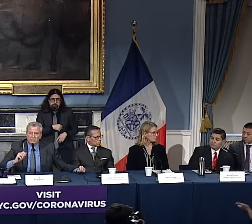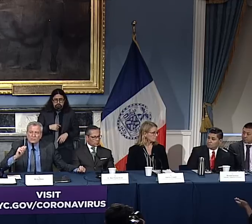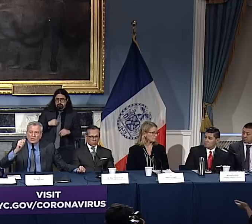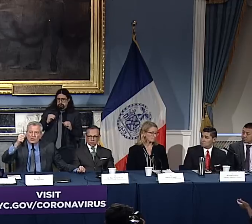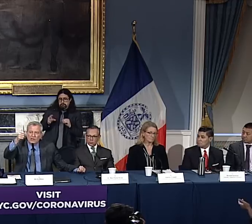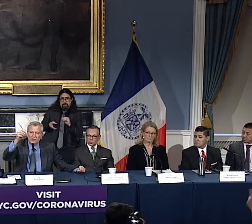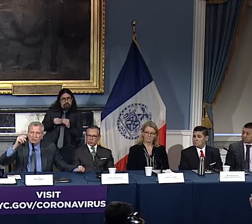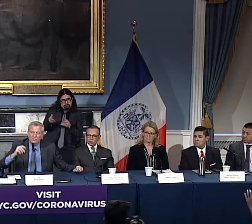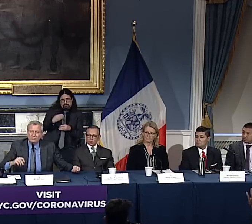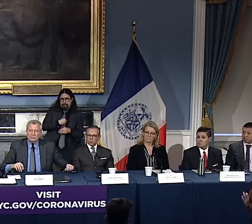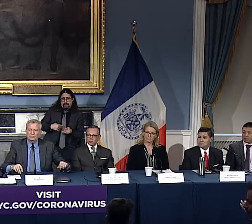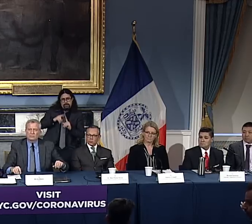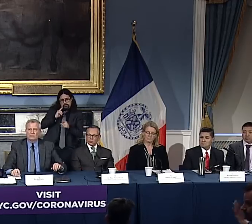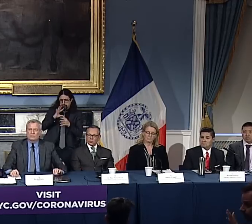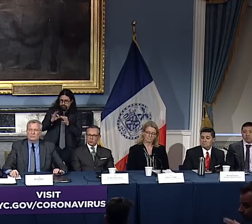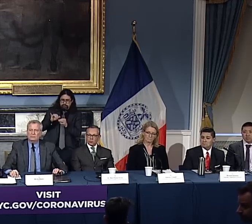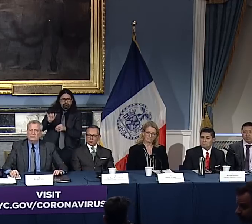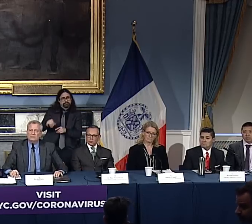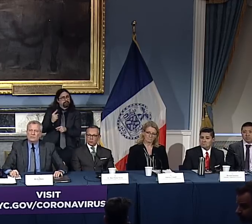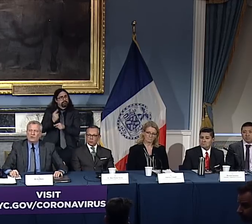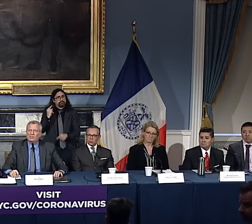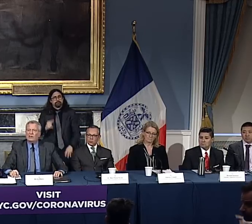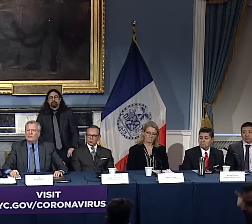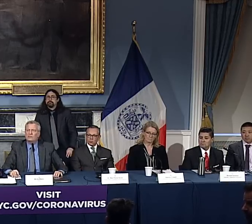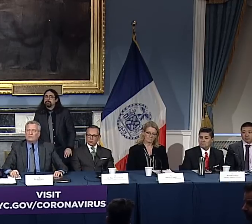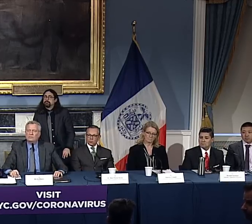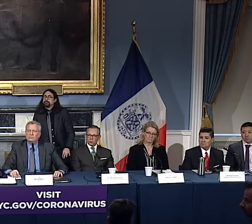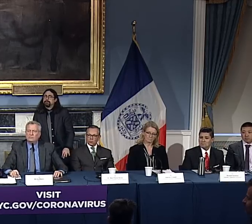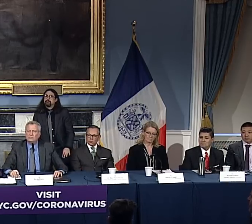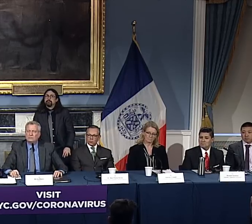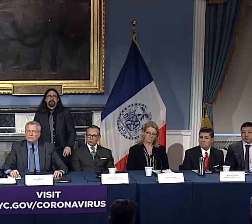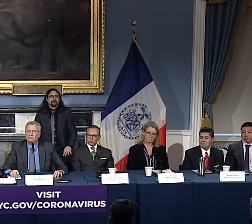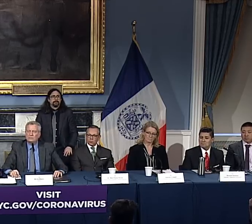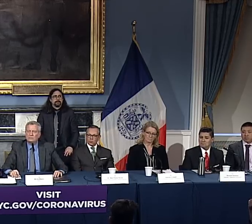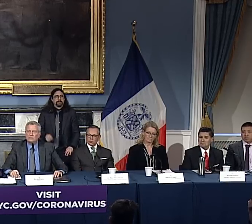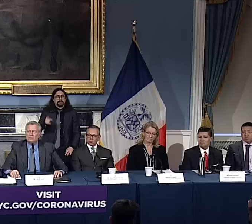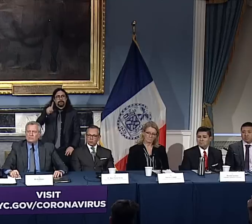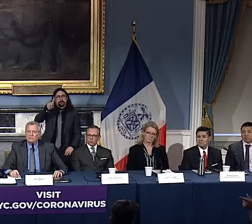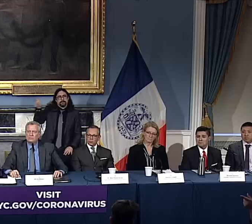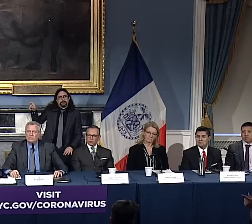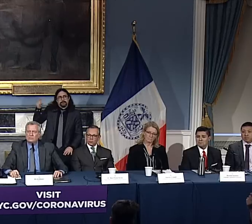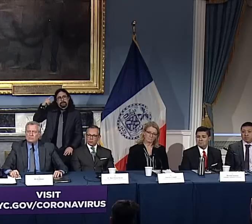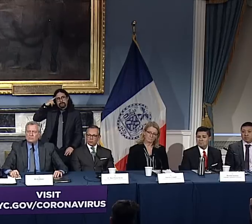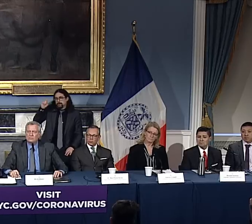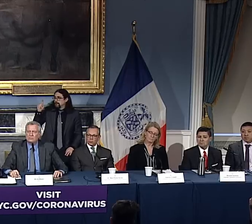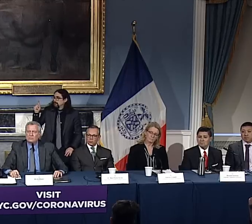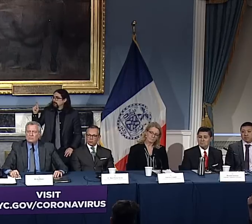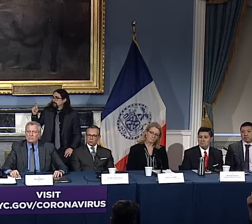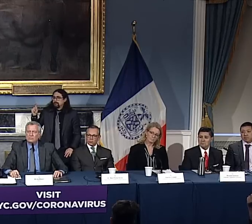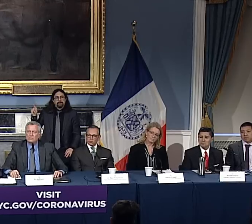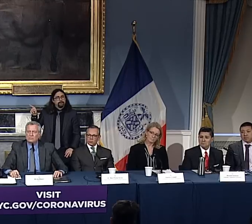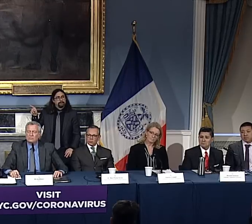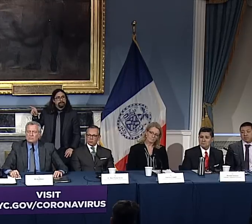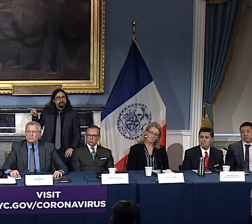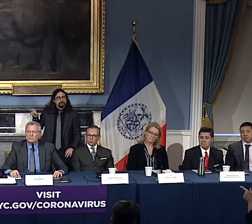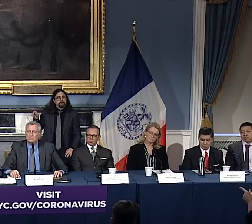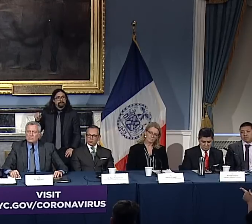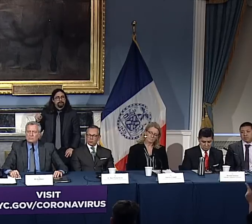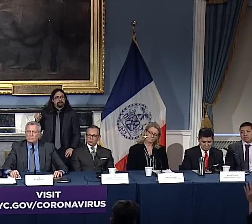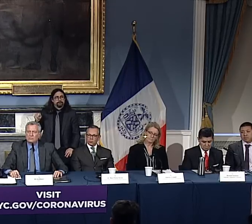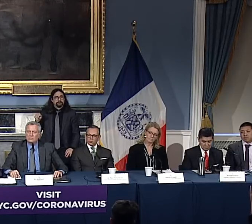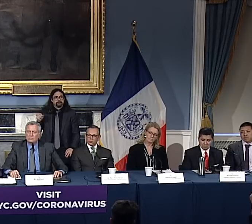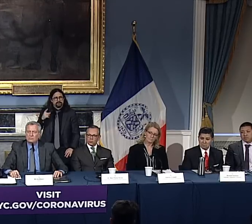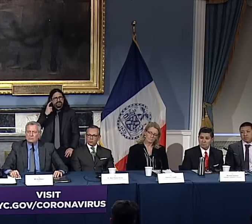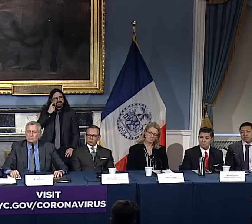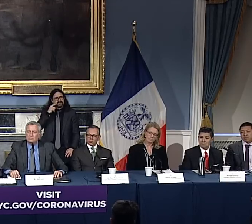said. Go ahead, Jeff. A question for you, Mayor, and then a follow on Dr. Katz's comments on testing. I heard you mention a 6-month timeline at least